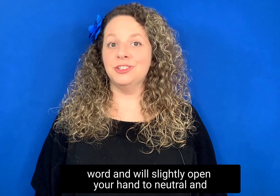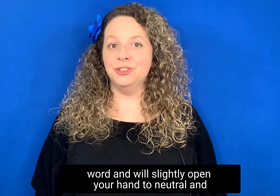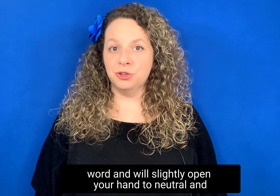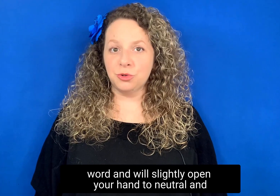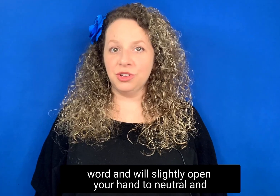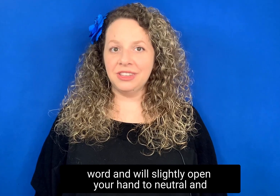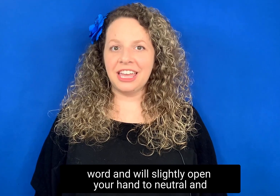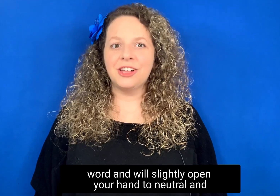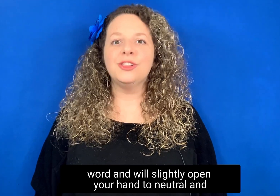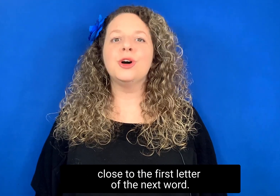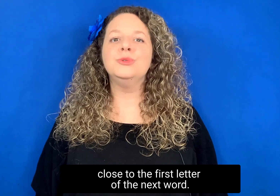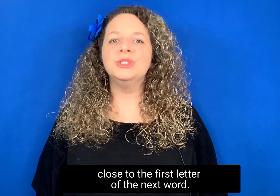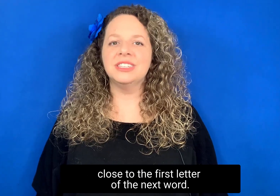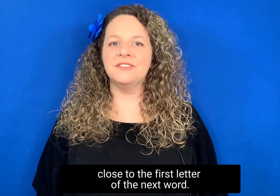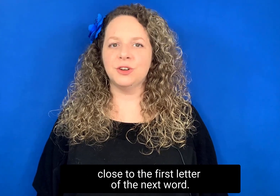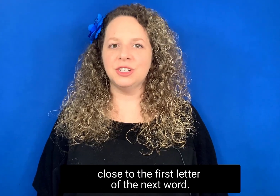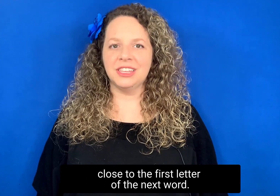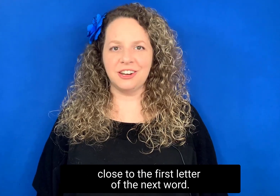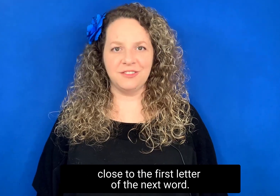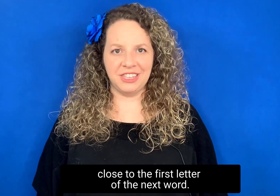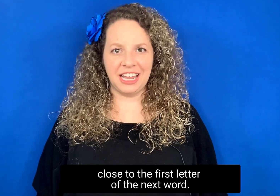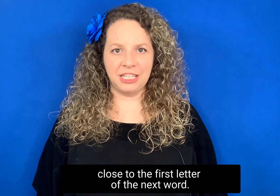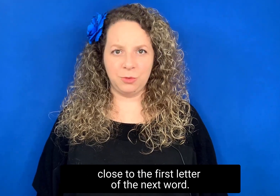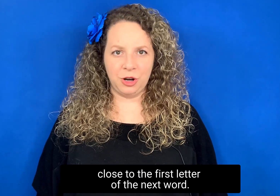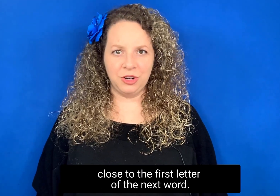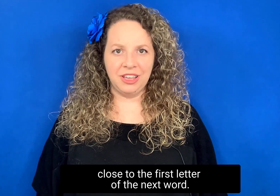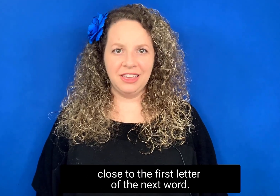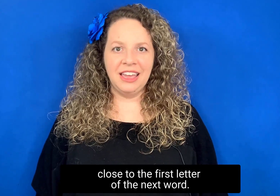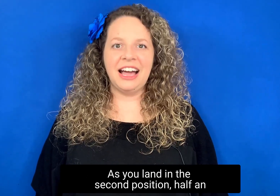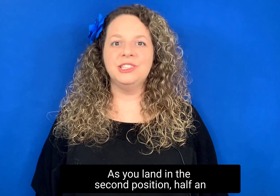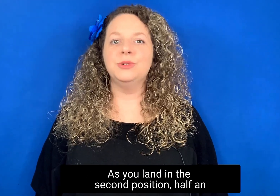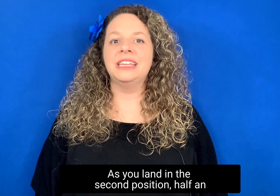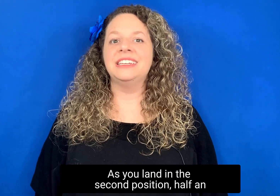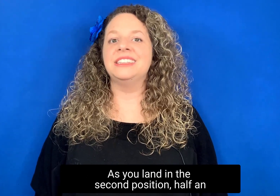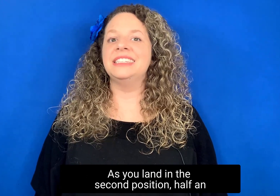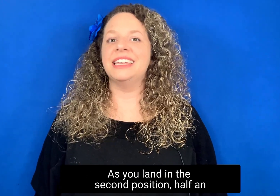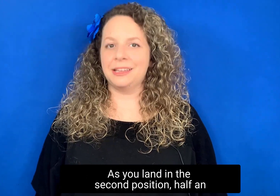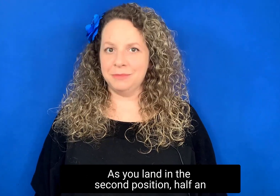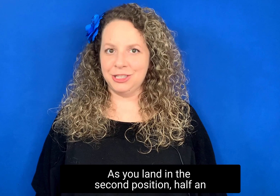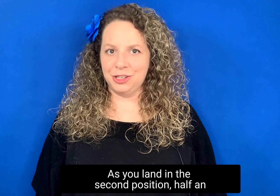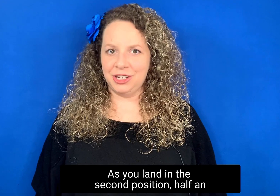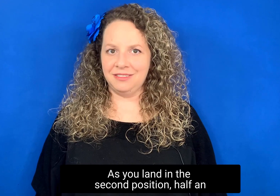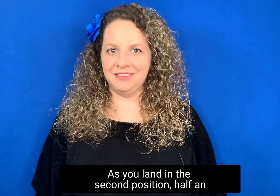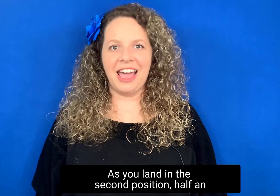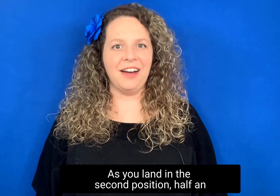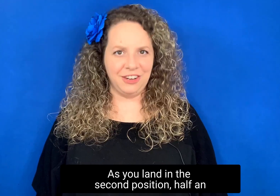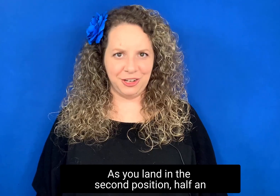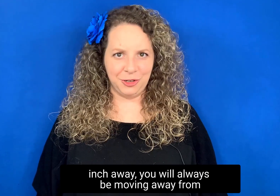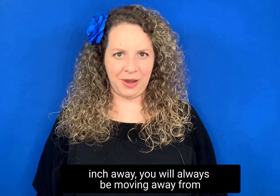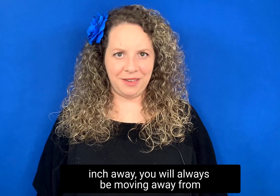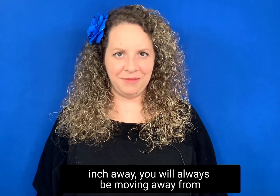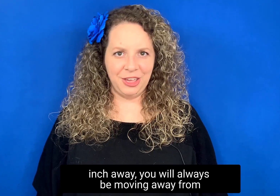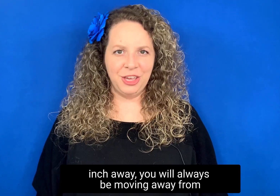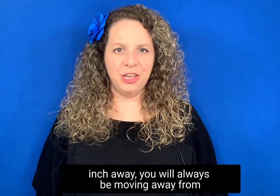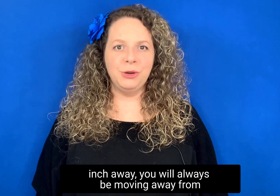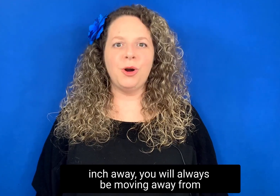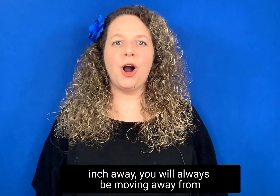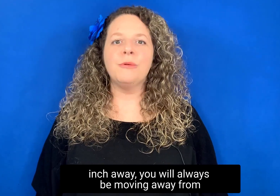to neutral and close to the first letter of the next word as you land in the second position, half an inch away. You will always